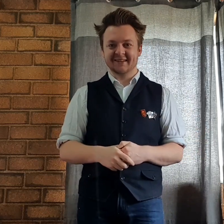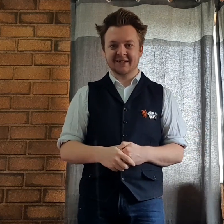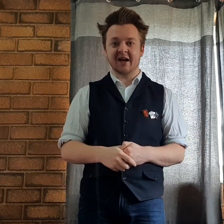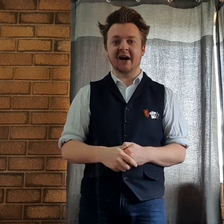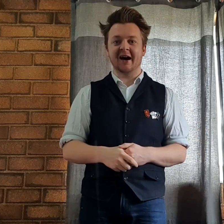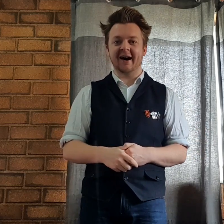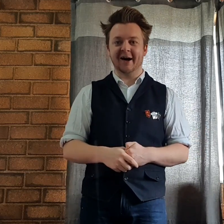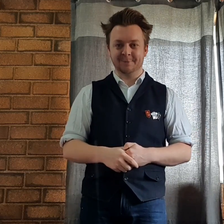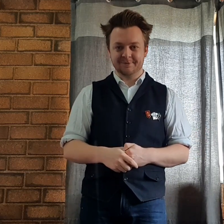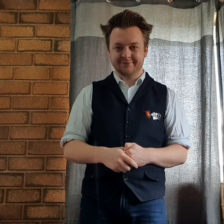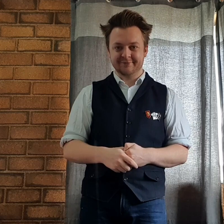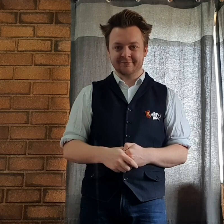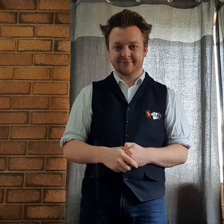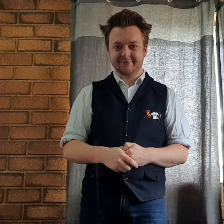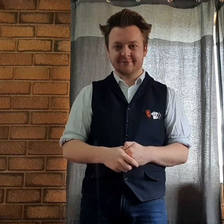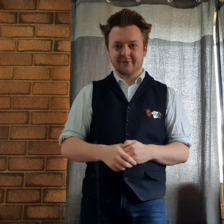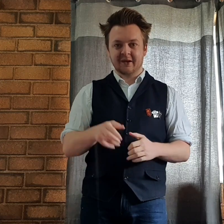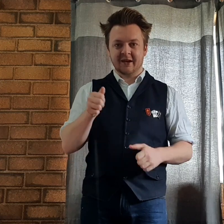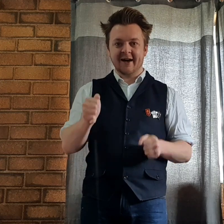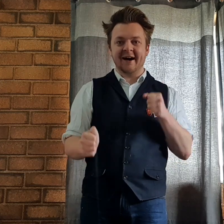Car. Car.